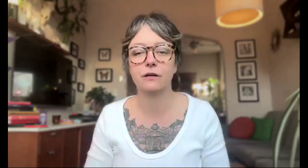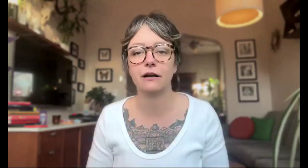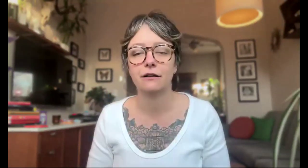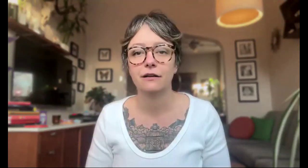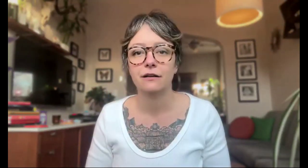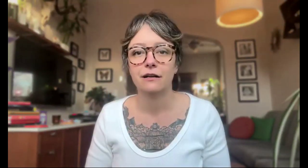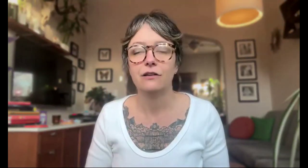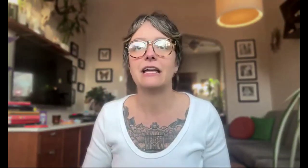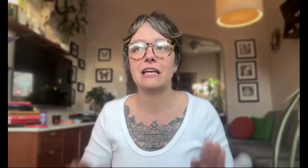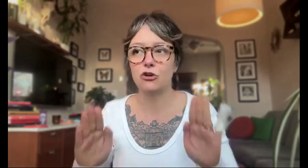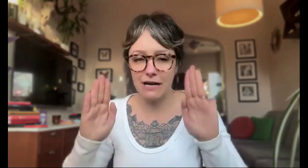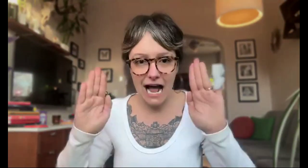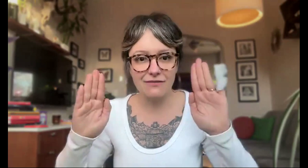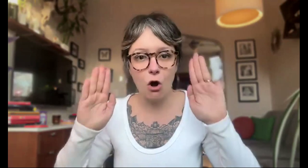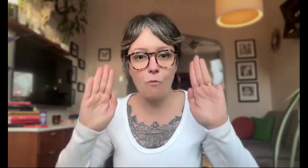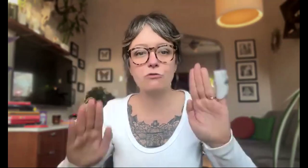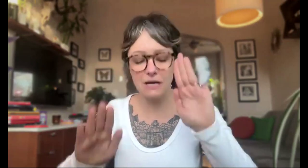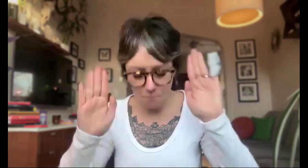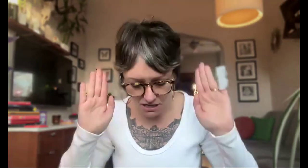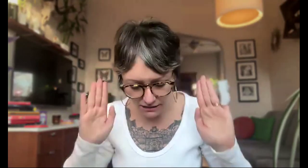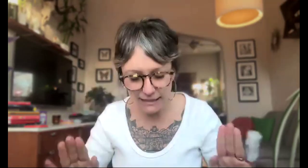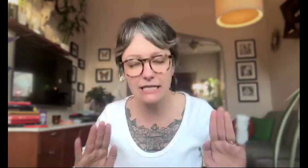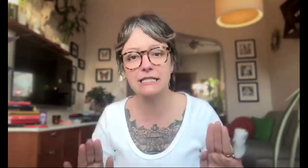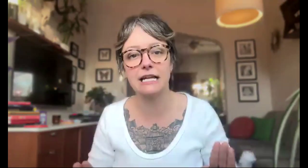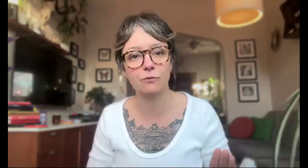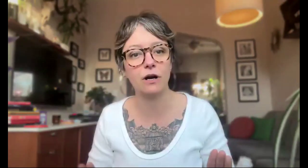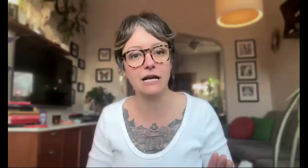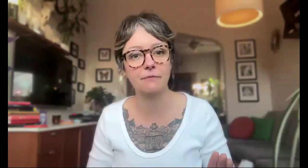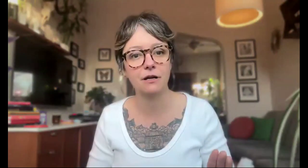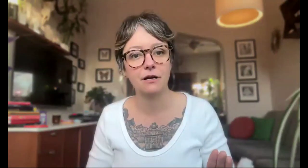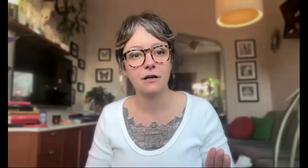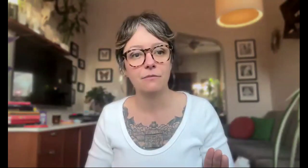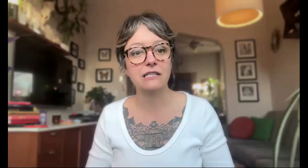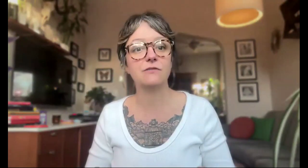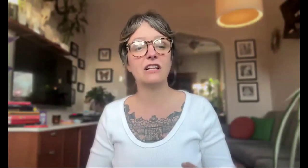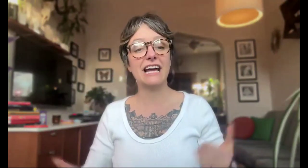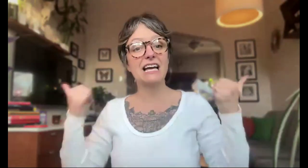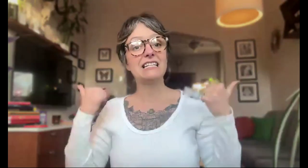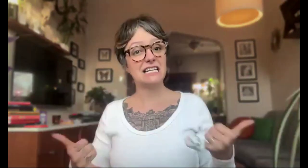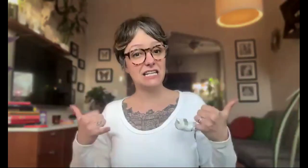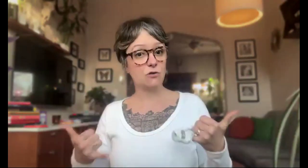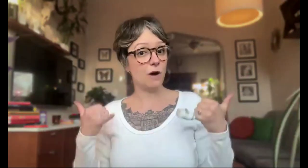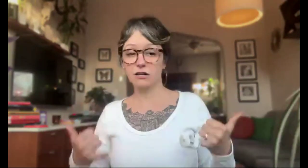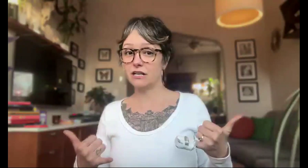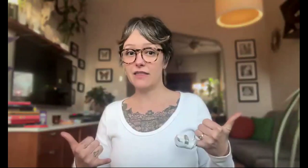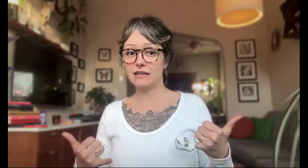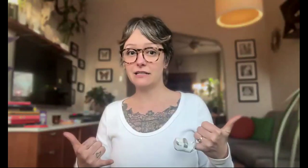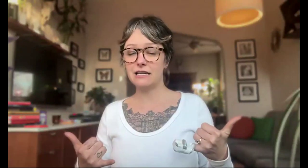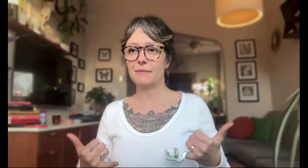joking. Like you can have an almost completely silent rug time. Because if you're like, you where did this? And I'm